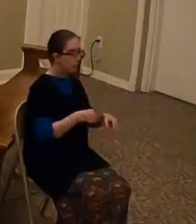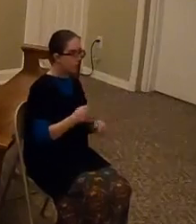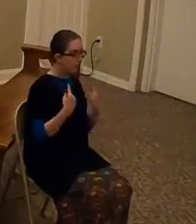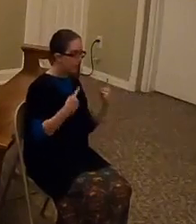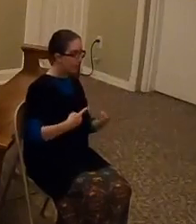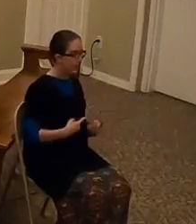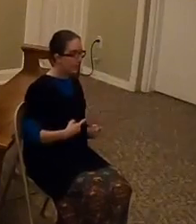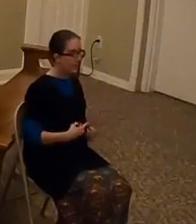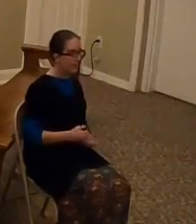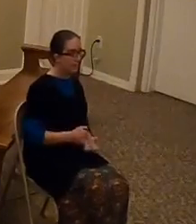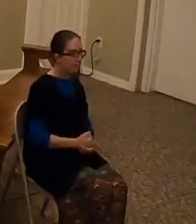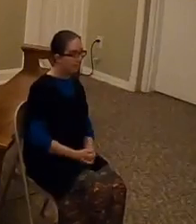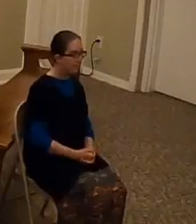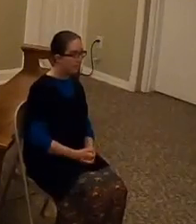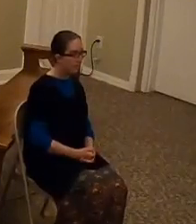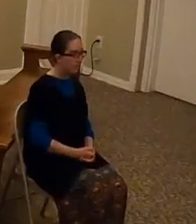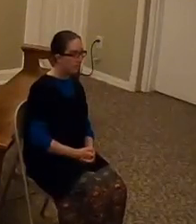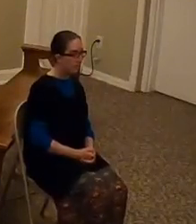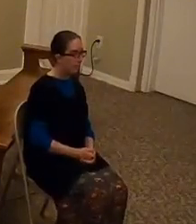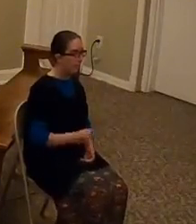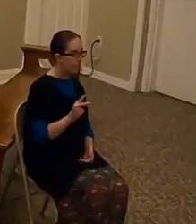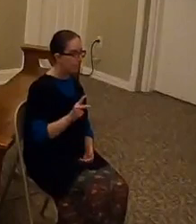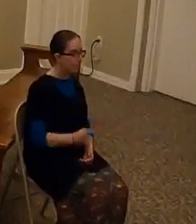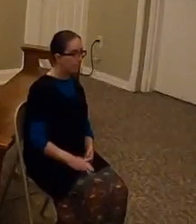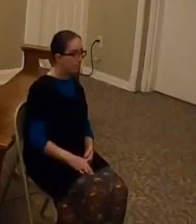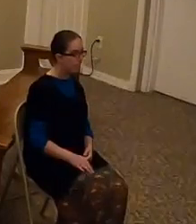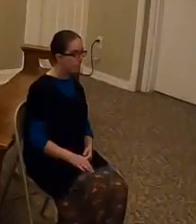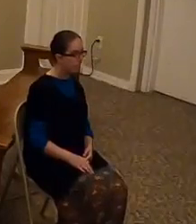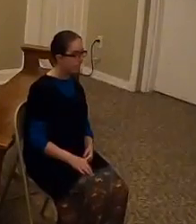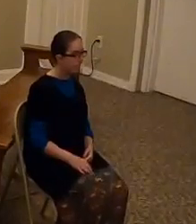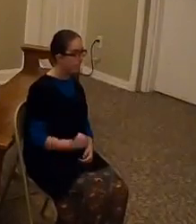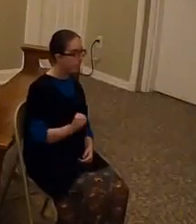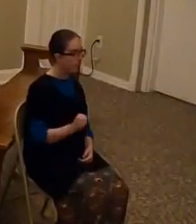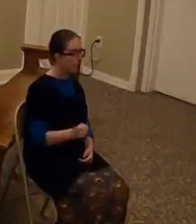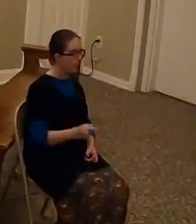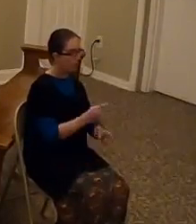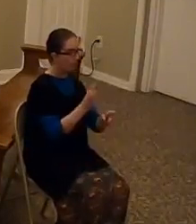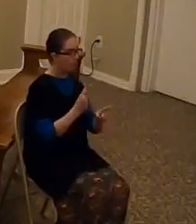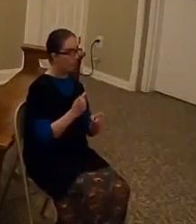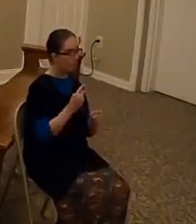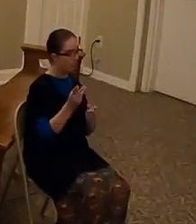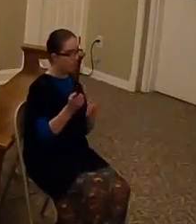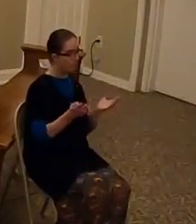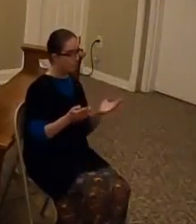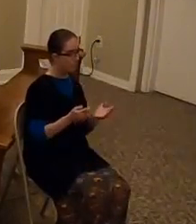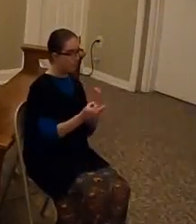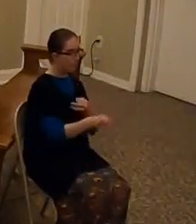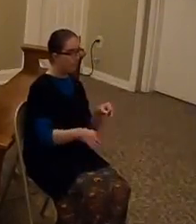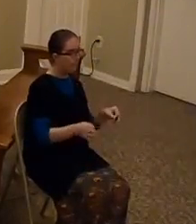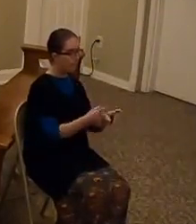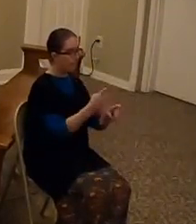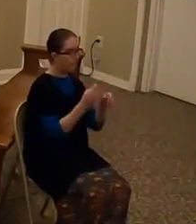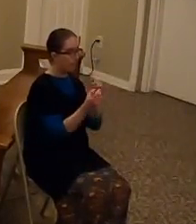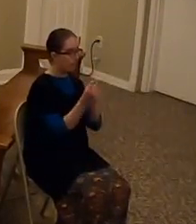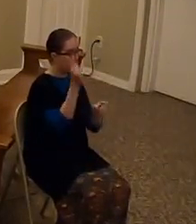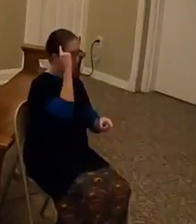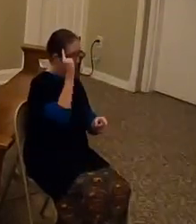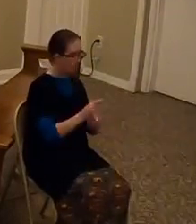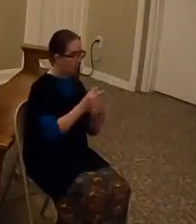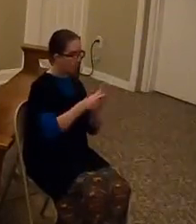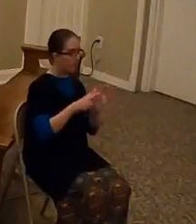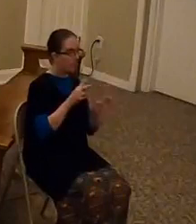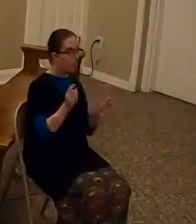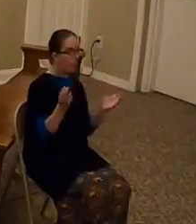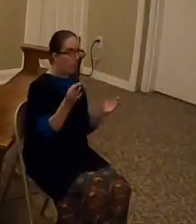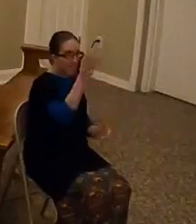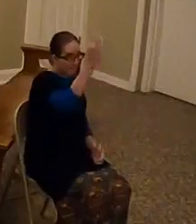mean, that's just plain as it gets, okay? All right. So, for when you were the servants of sin, you were free from righteousness. Verse 21,